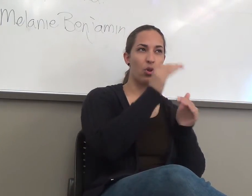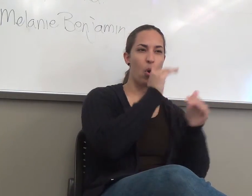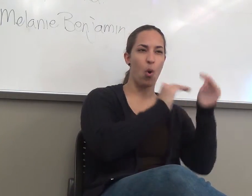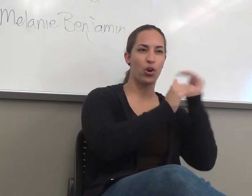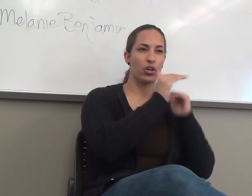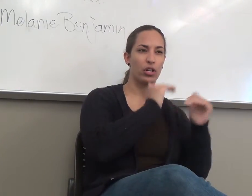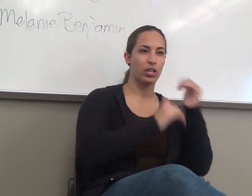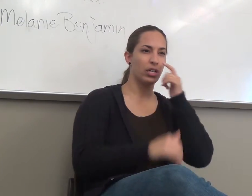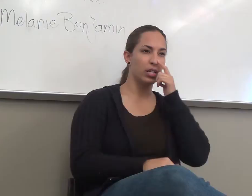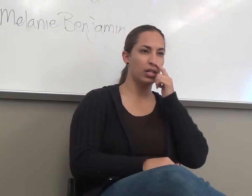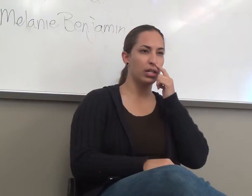were putting the sentences